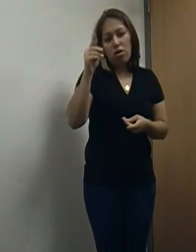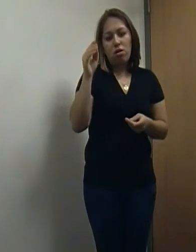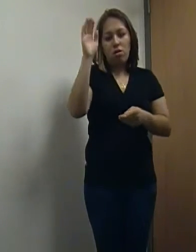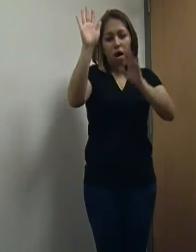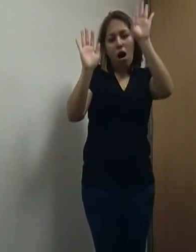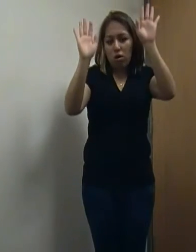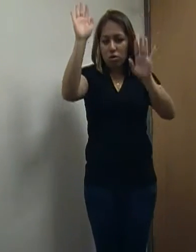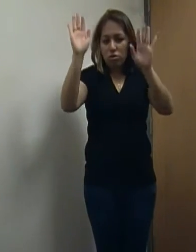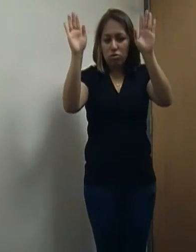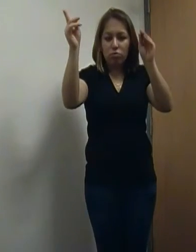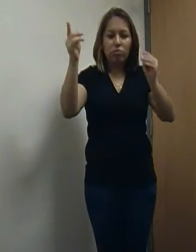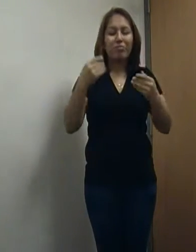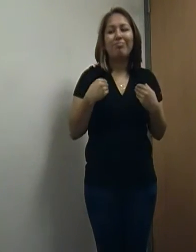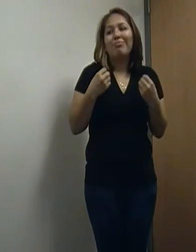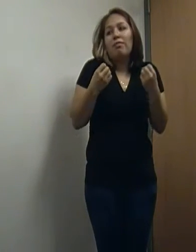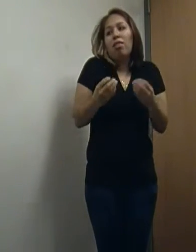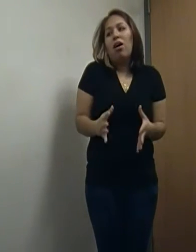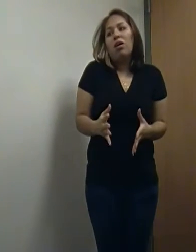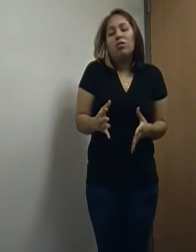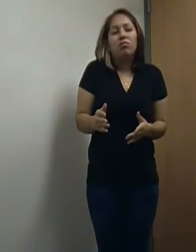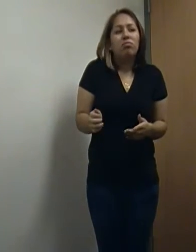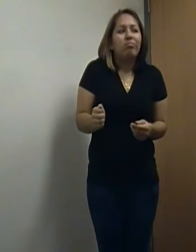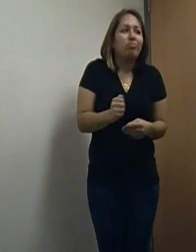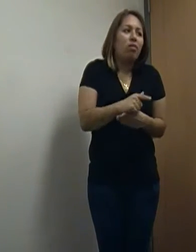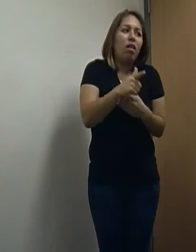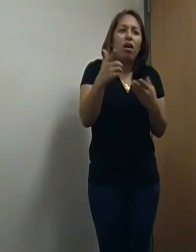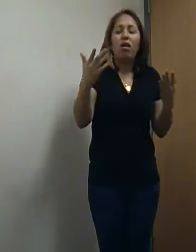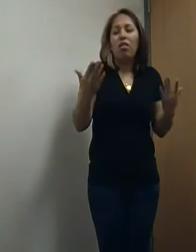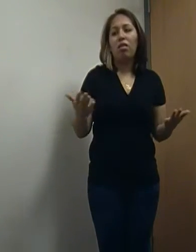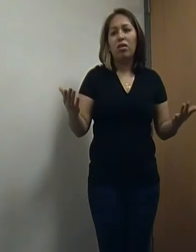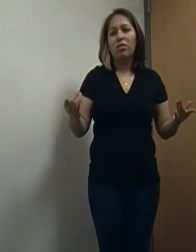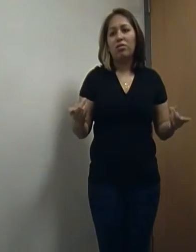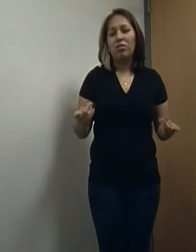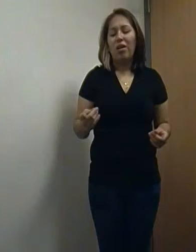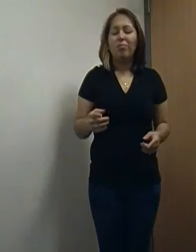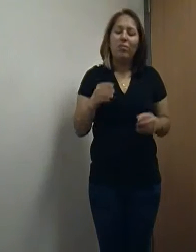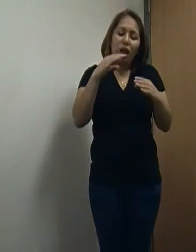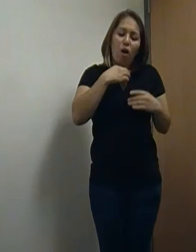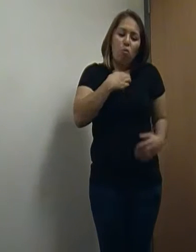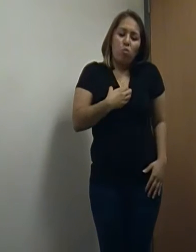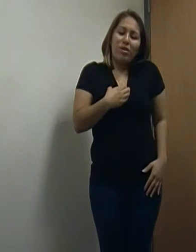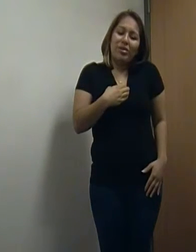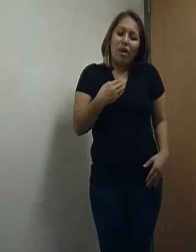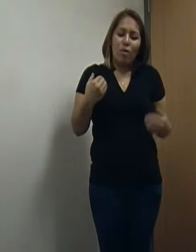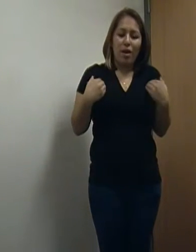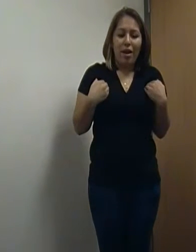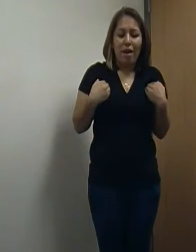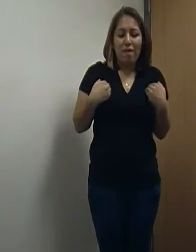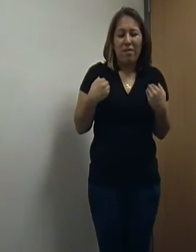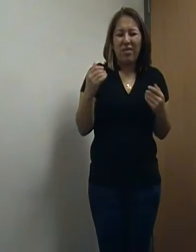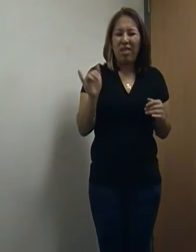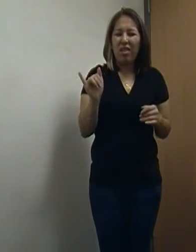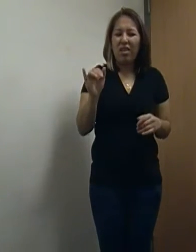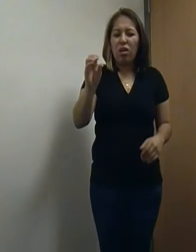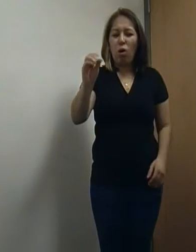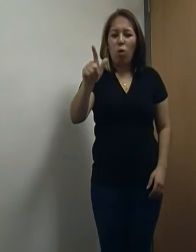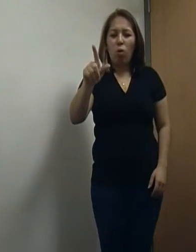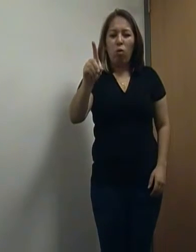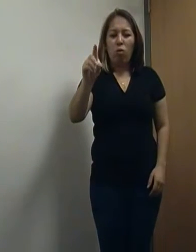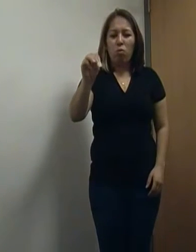There's many things I wish I would have been able to have, like the old monk's bench, which was in fact a bench which